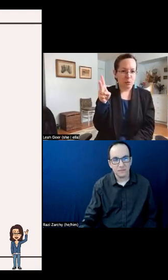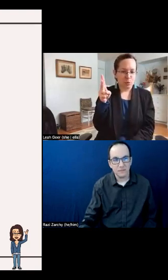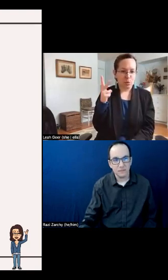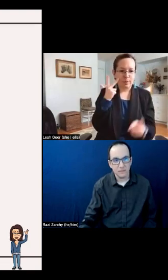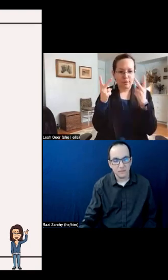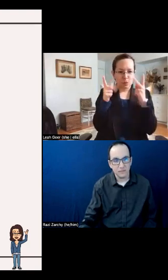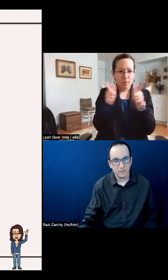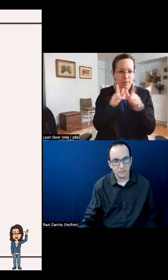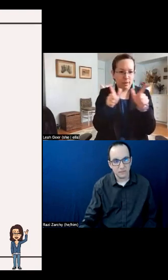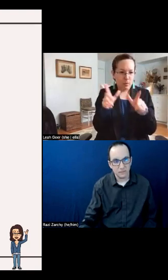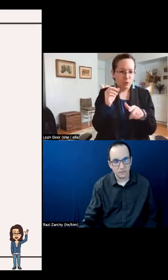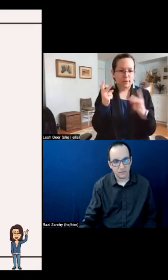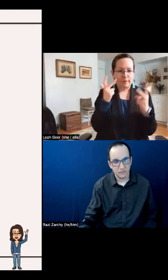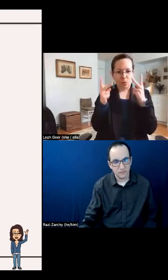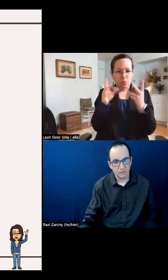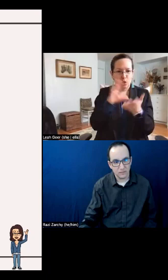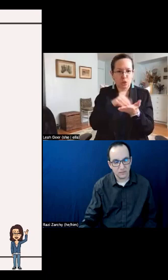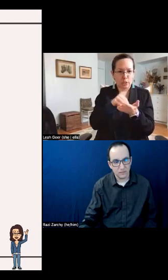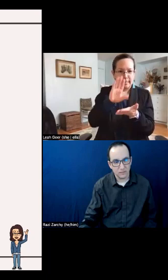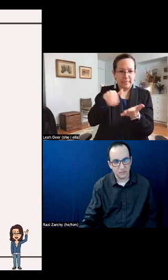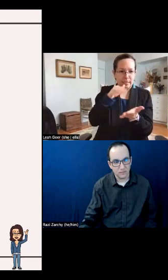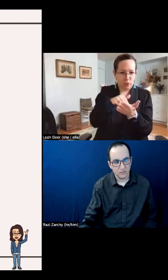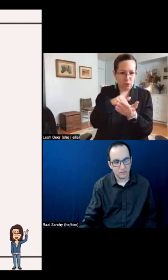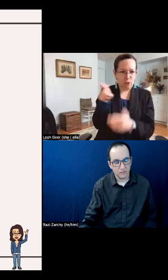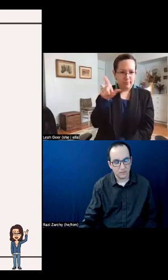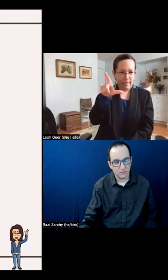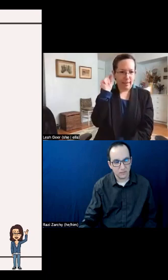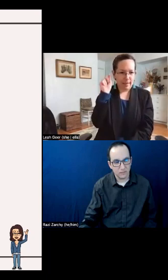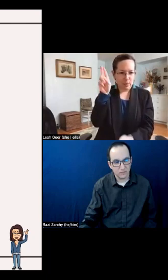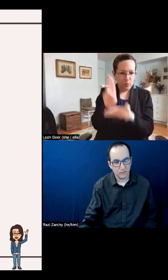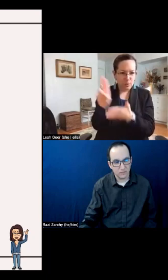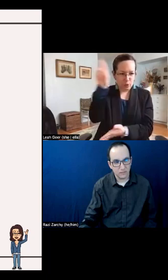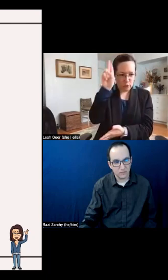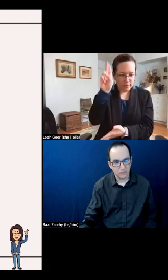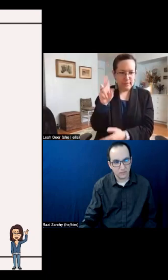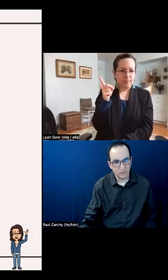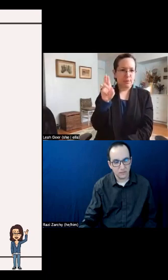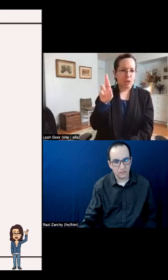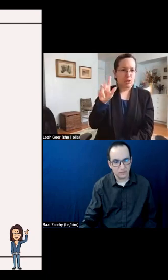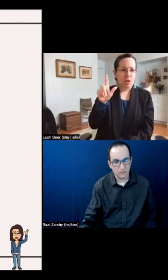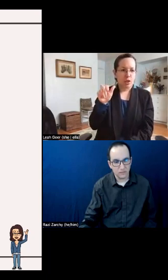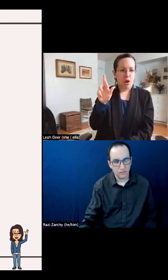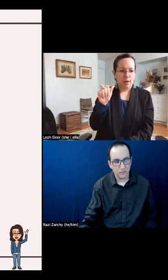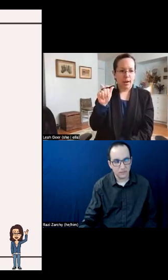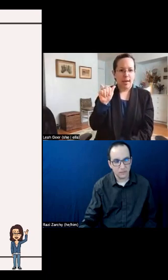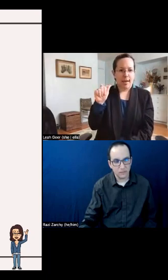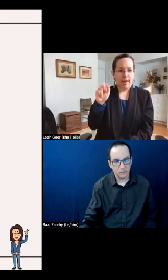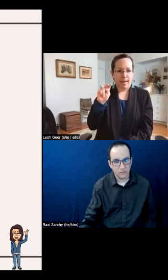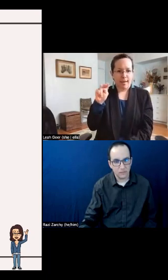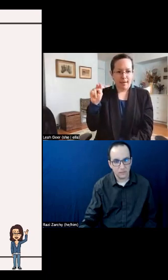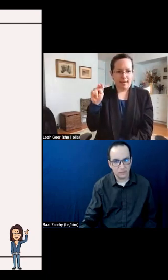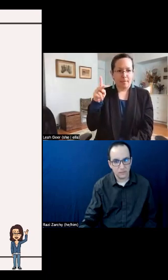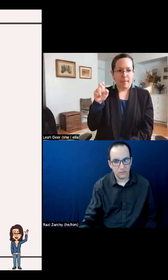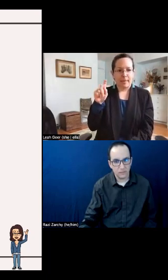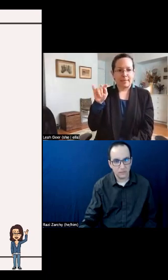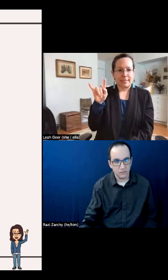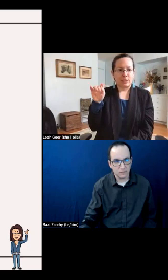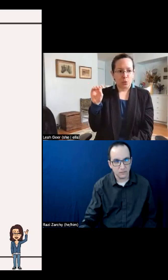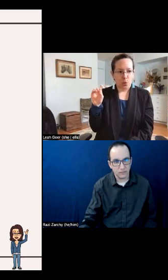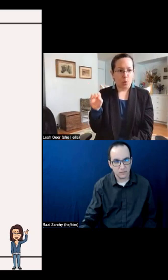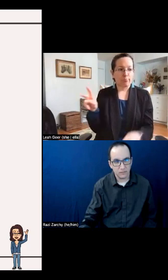This is a quote from the director of the Visual Language and Visual Learning Center at Gallaudet University, Dr. Laura Ann